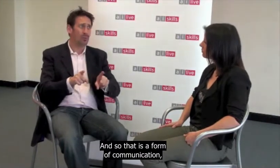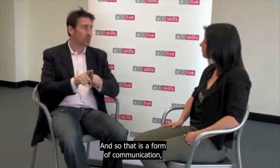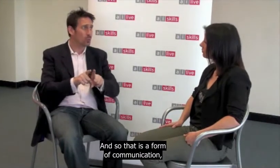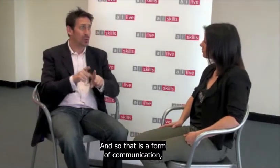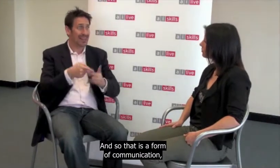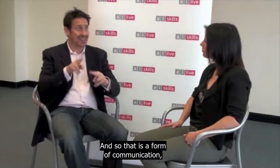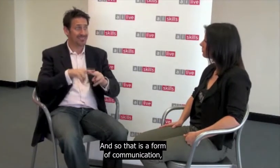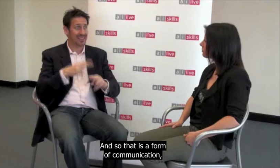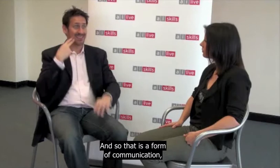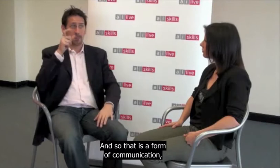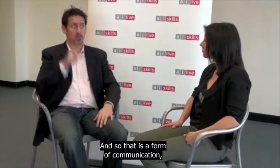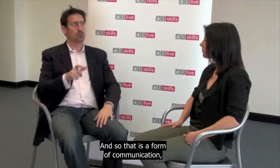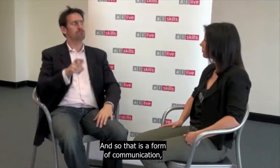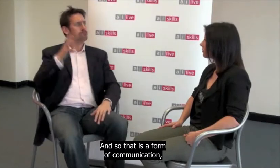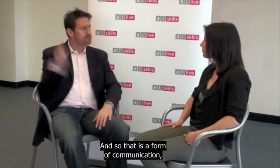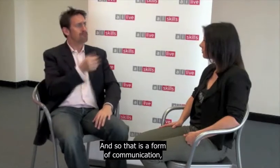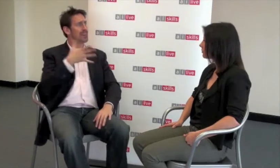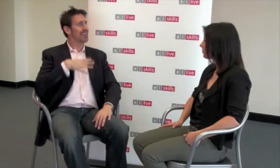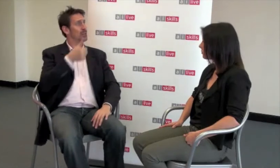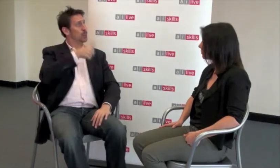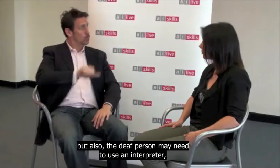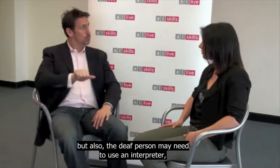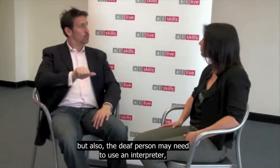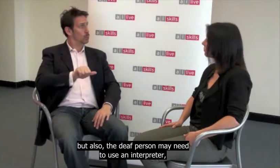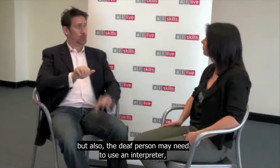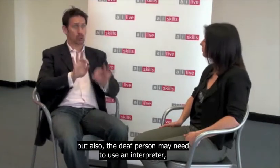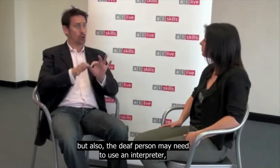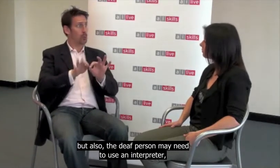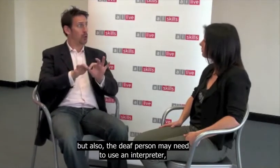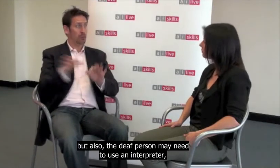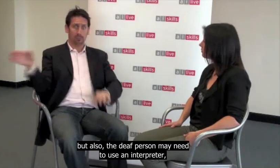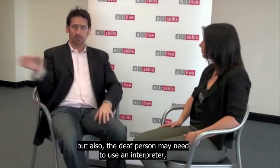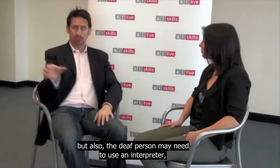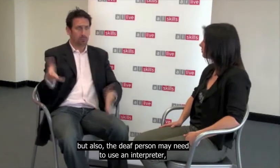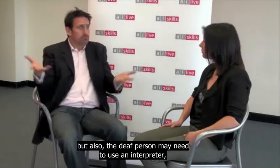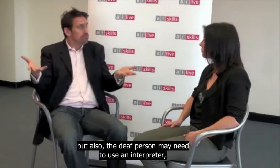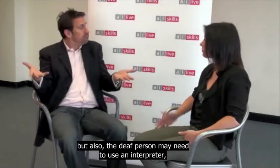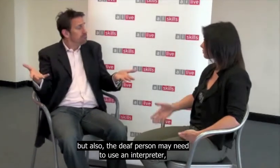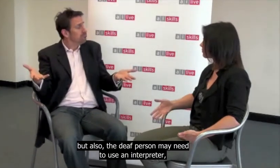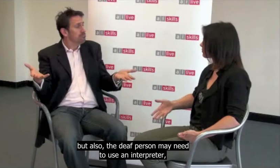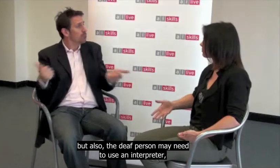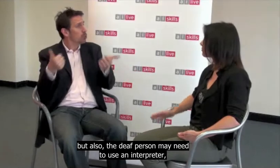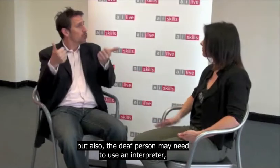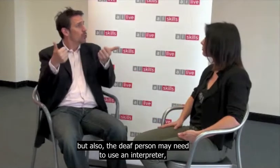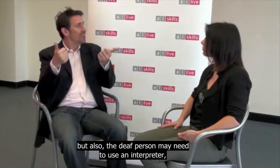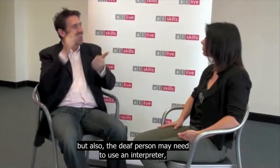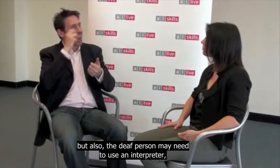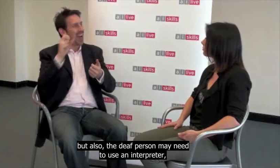And so that is a form of communication. But also, the deaf person may need to use an interpreter.